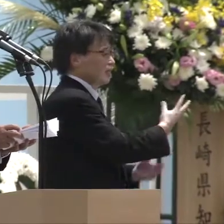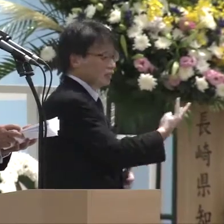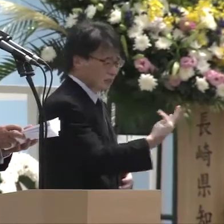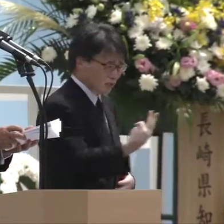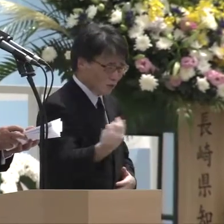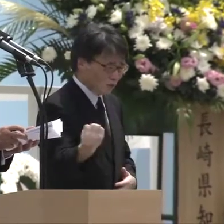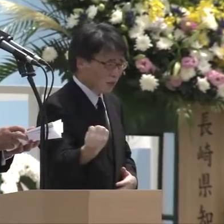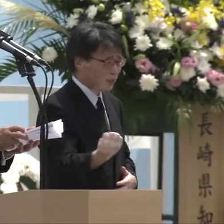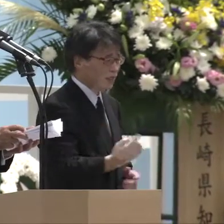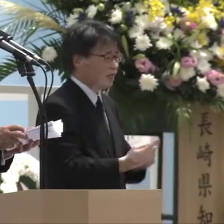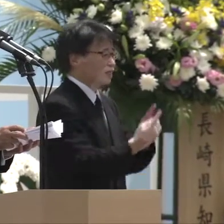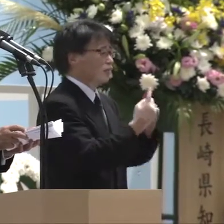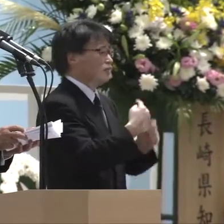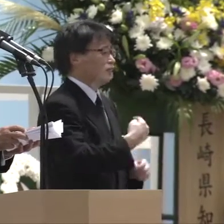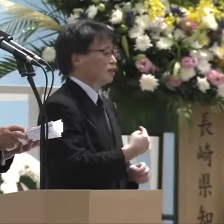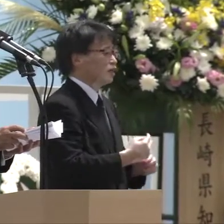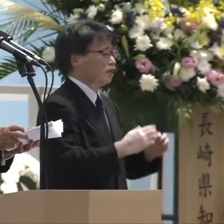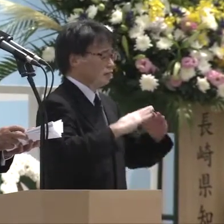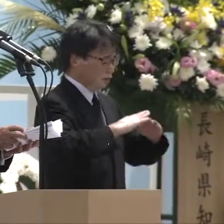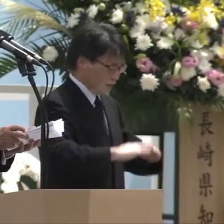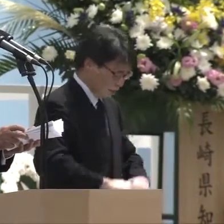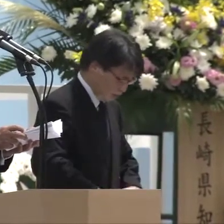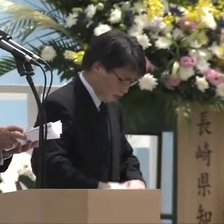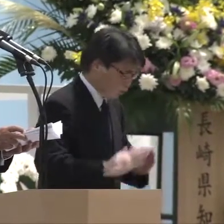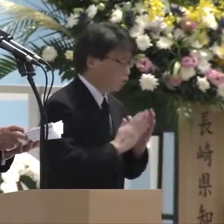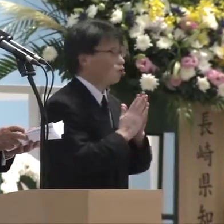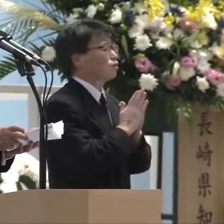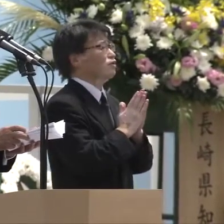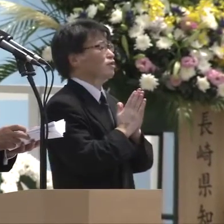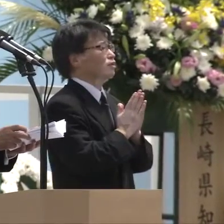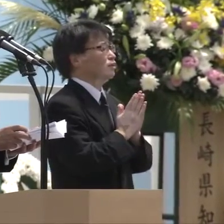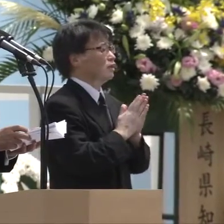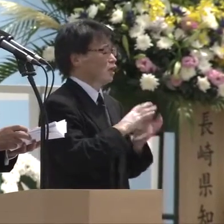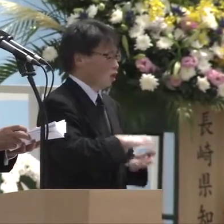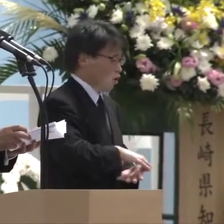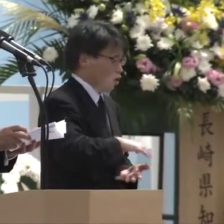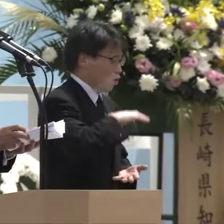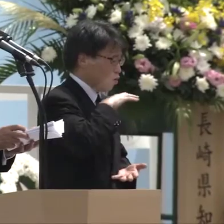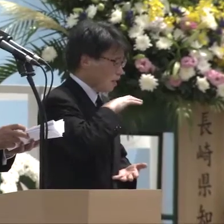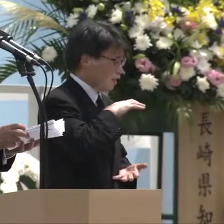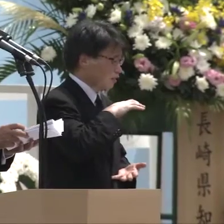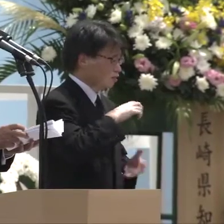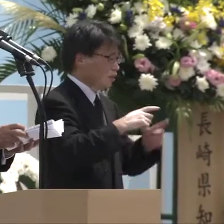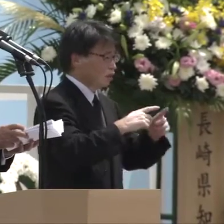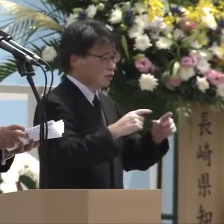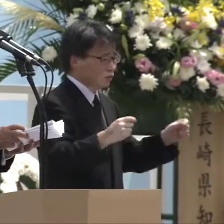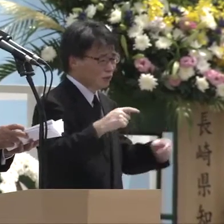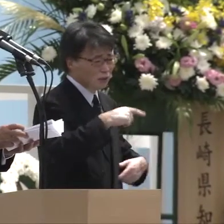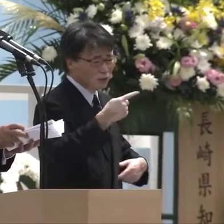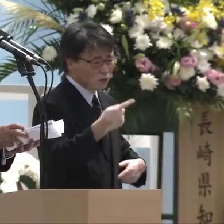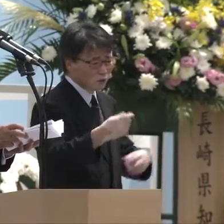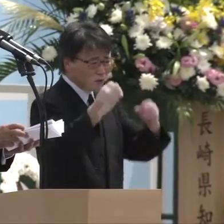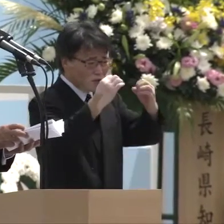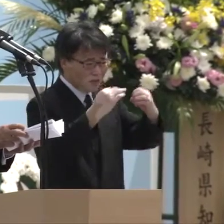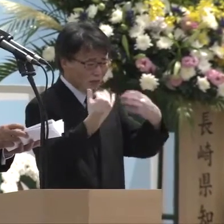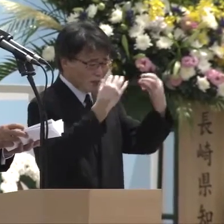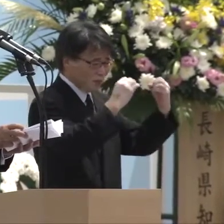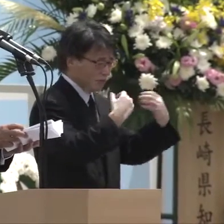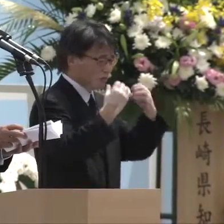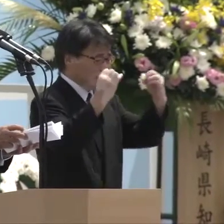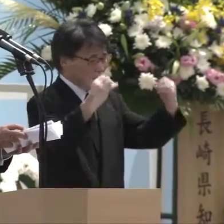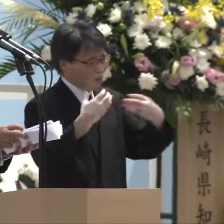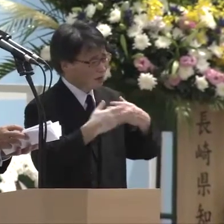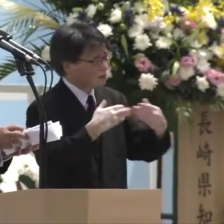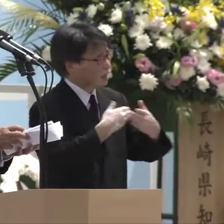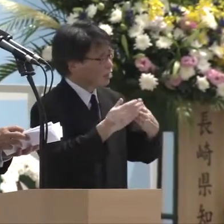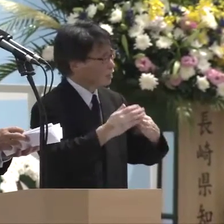concluding my words of consolation, I extend my deepest prayers for the repose of the souls of those who lost their lives to atomic bombs and for